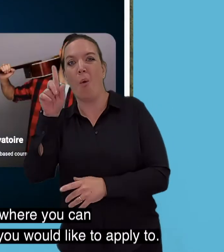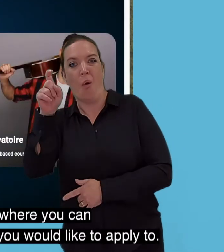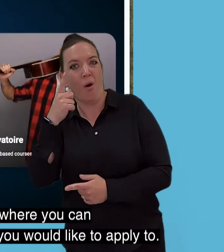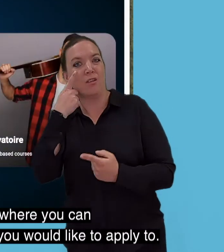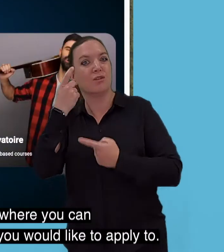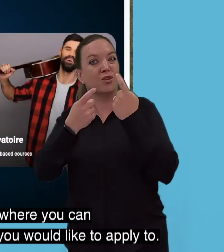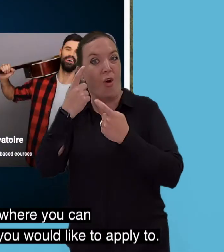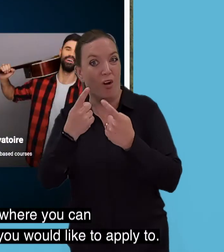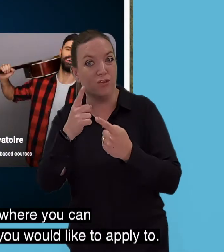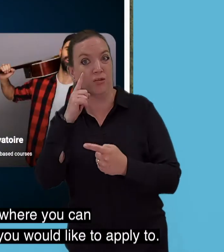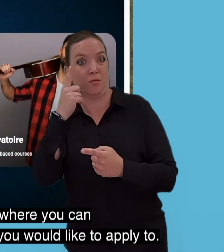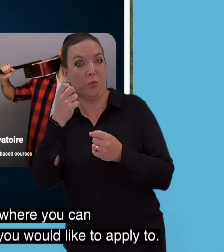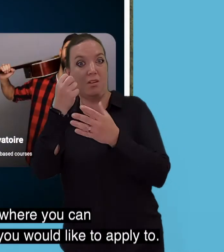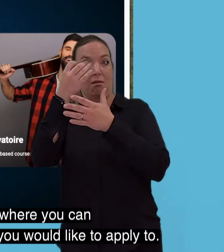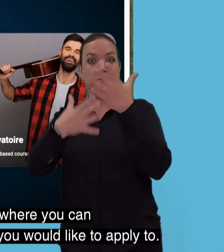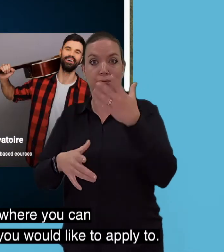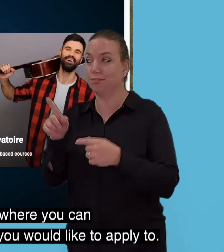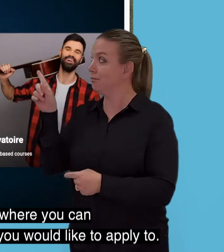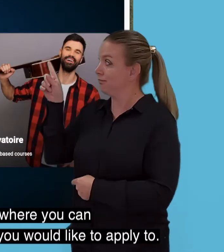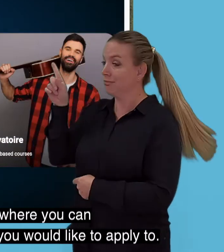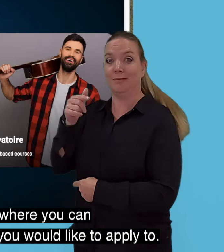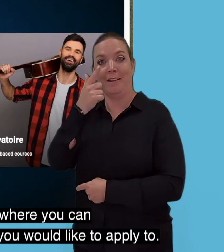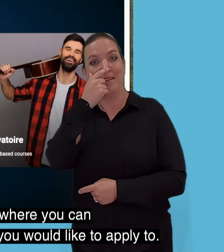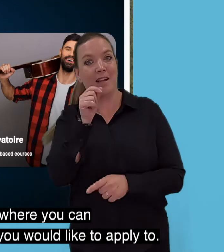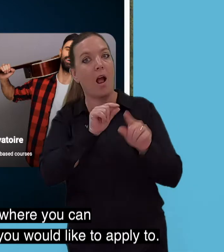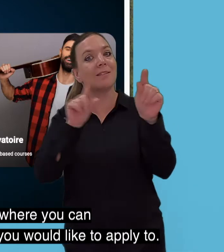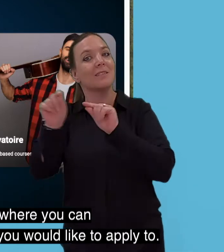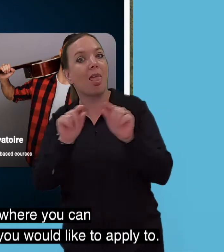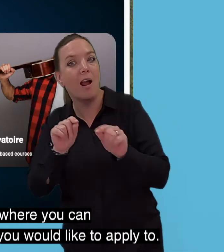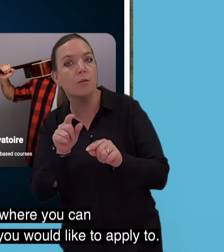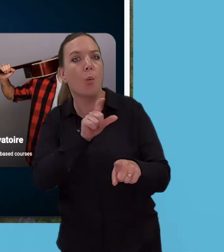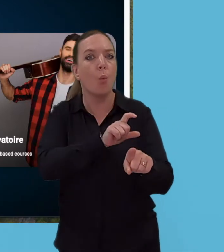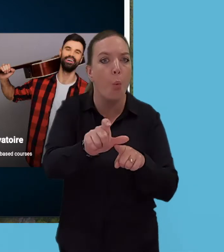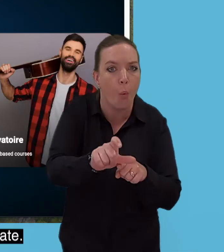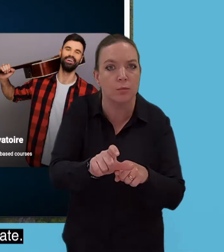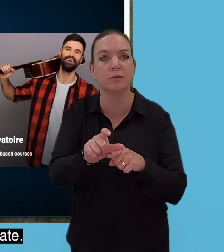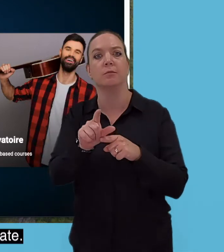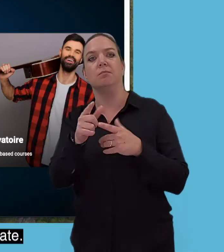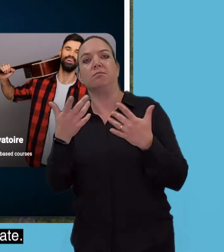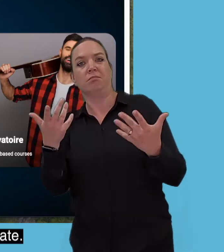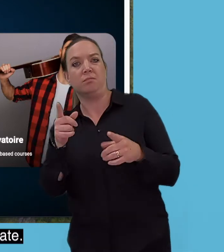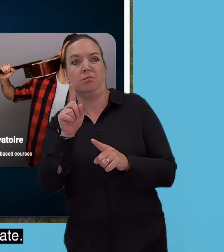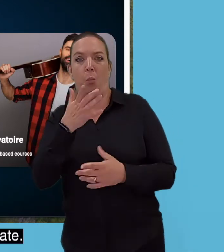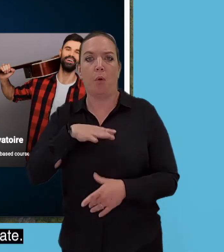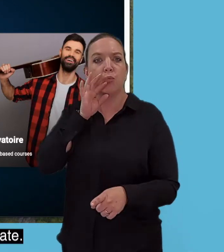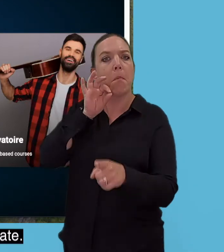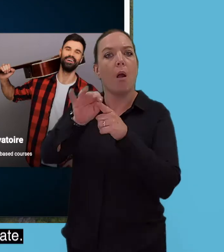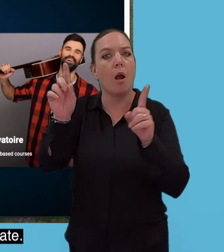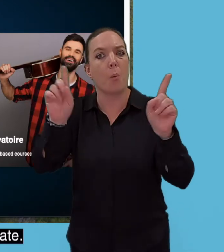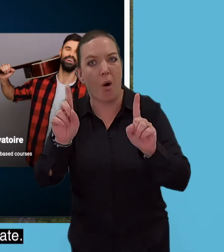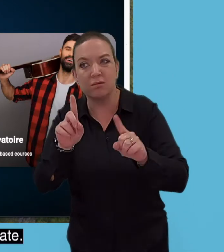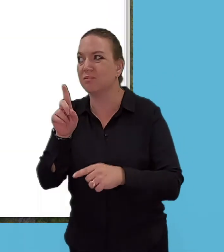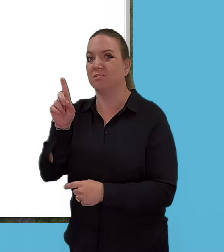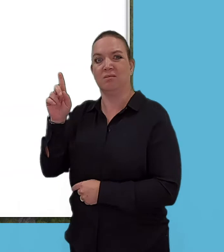This takes you to the search results, where you can select this course and the course instance that you would like to apply to. So that's